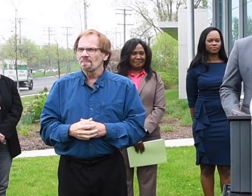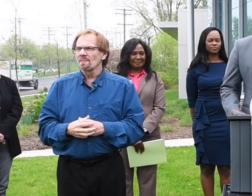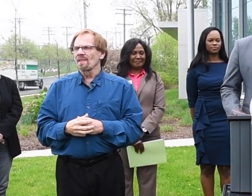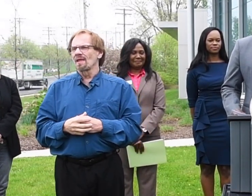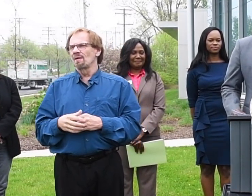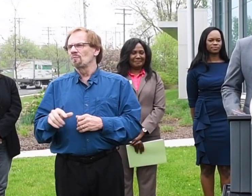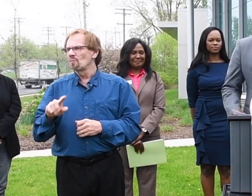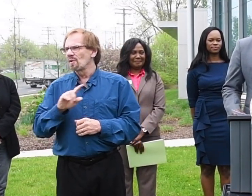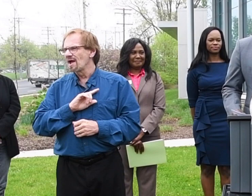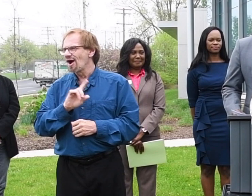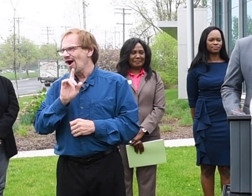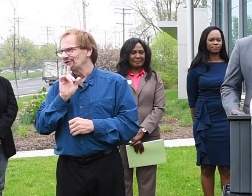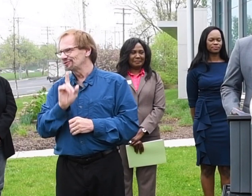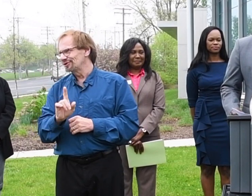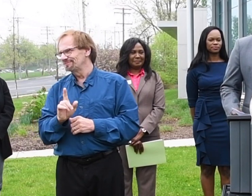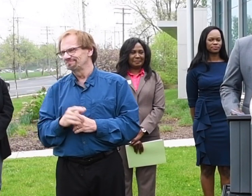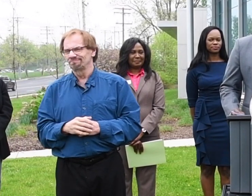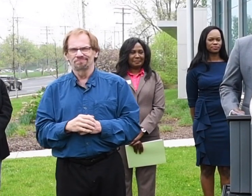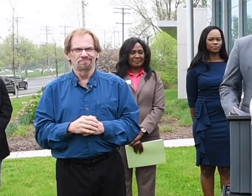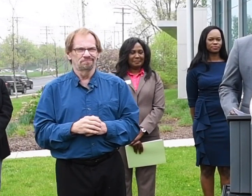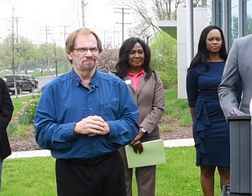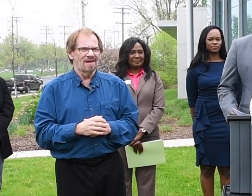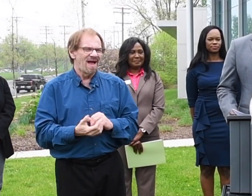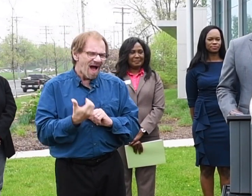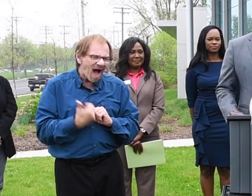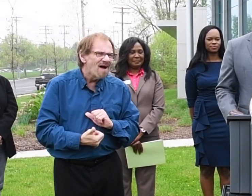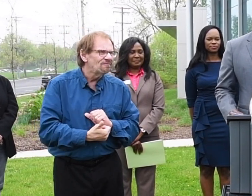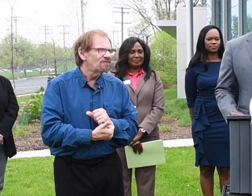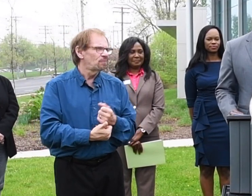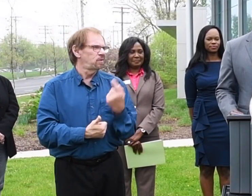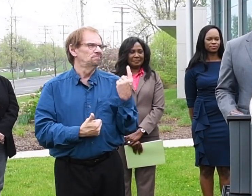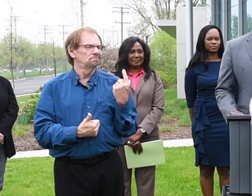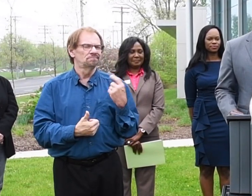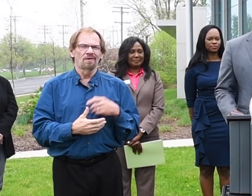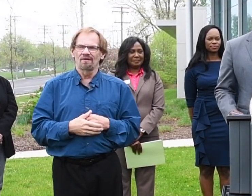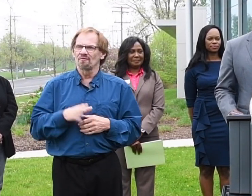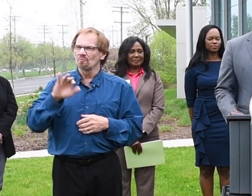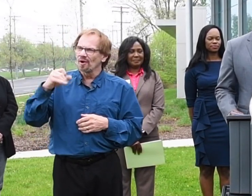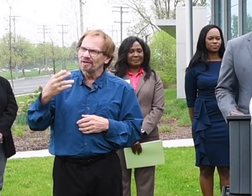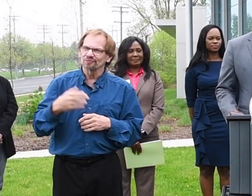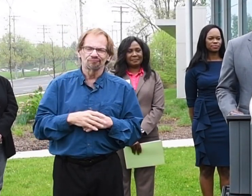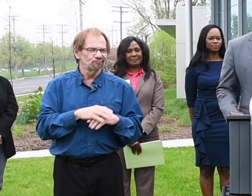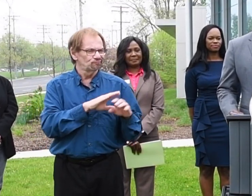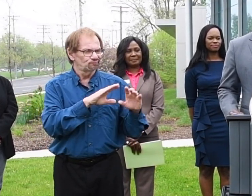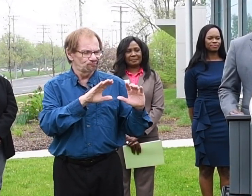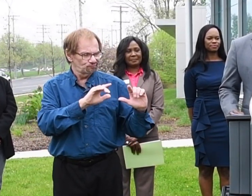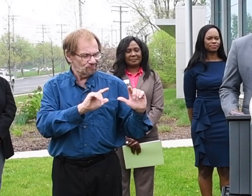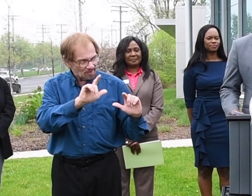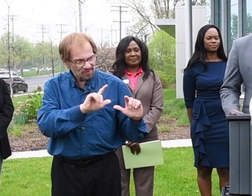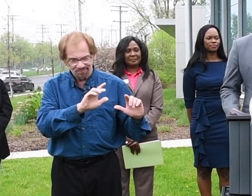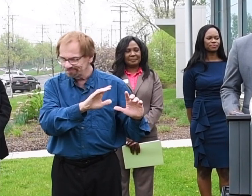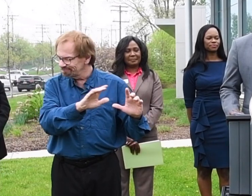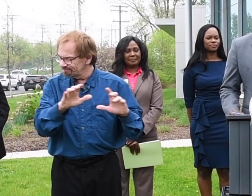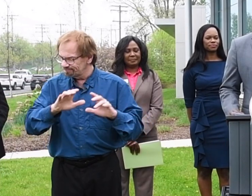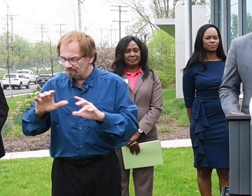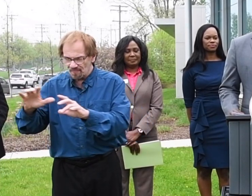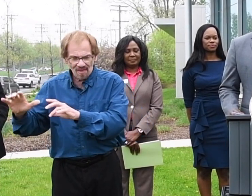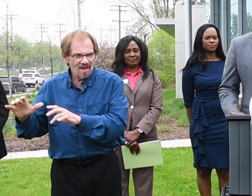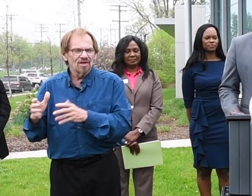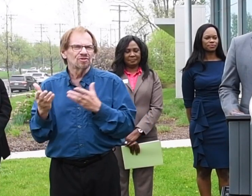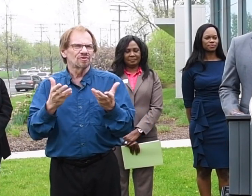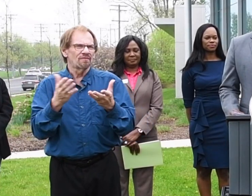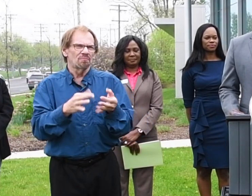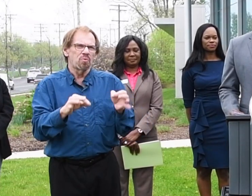we ensure that each and every one of our branches serve a critical role in supporting our residents